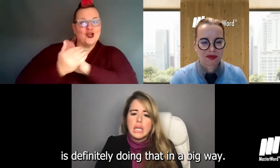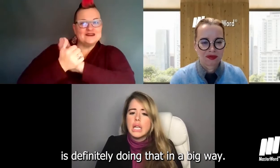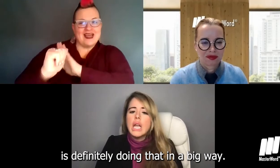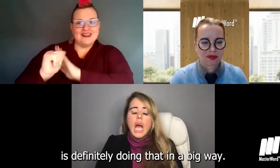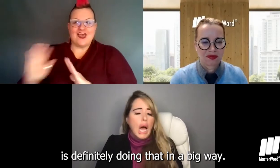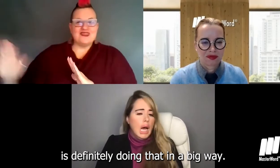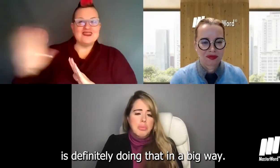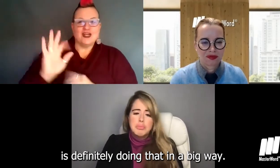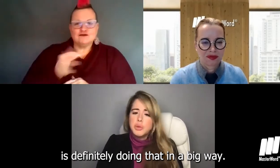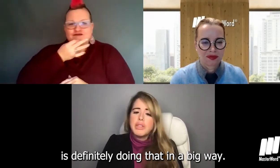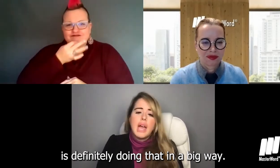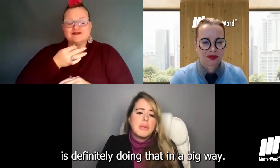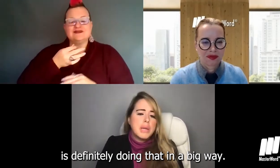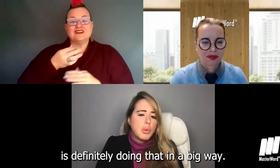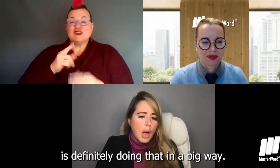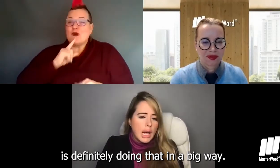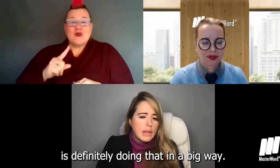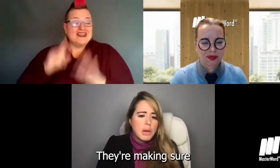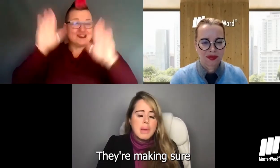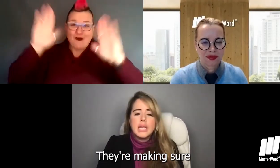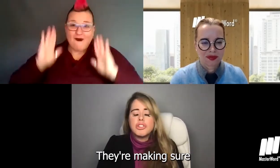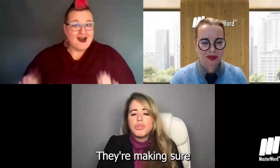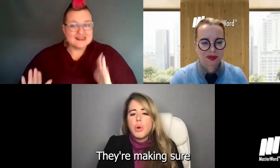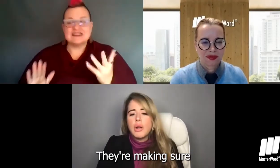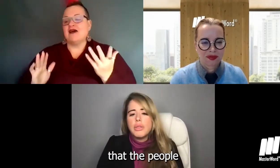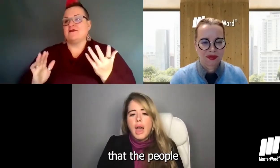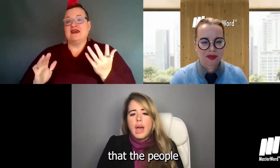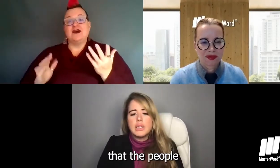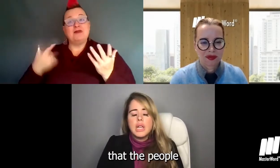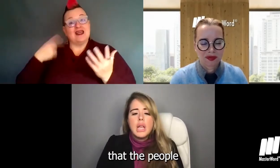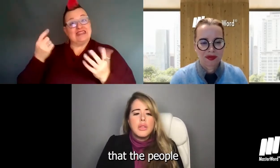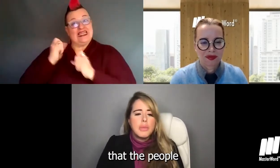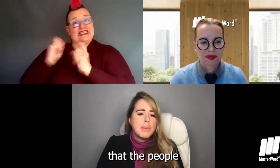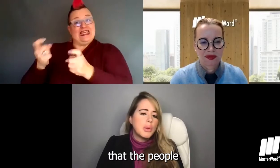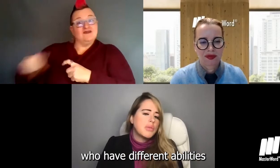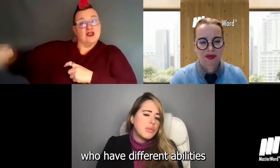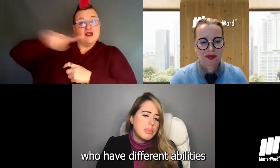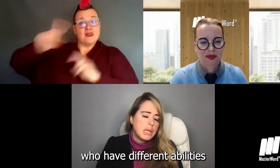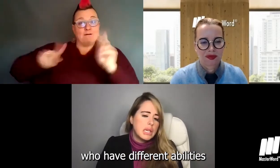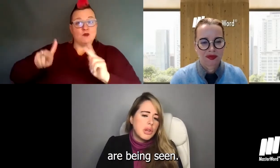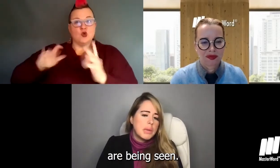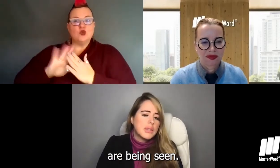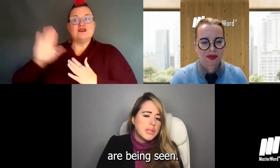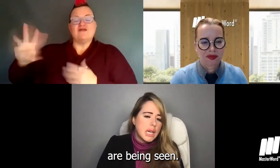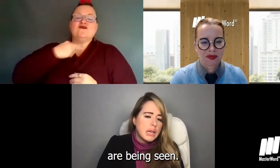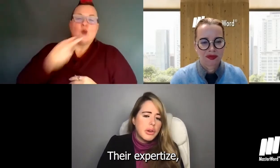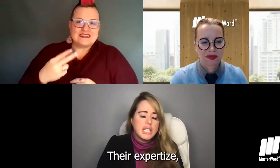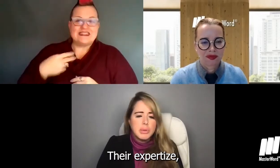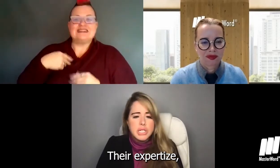doing that in a big way, they're making sure that the people who have different abilities are being seen their expertise,